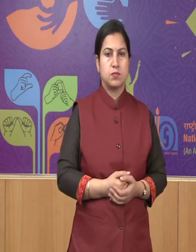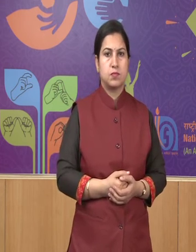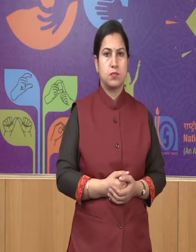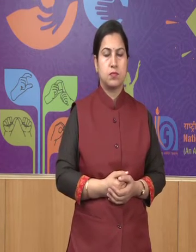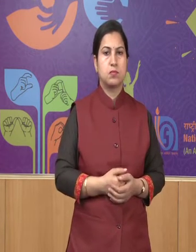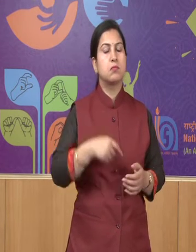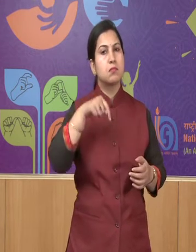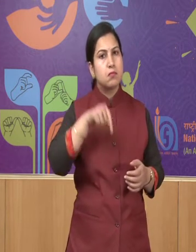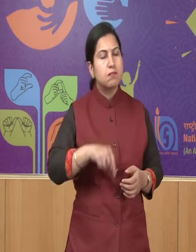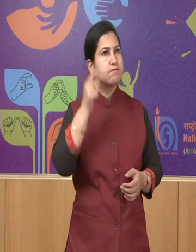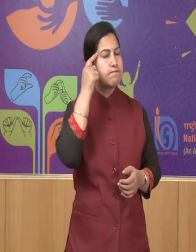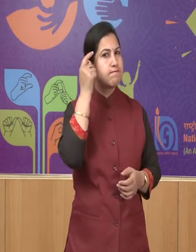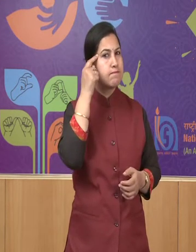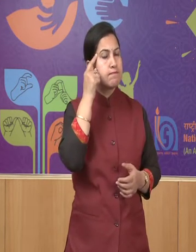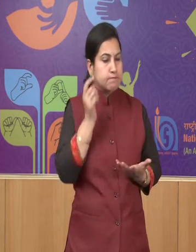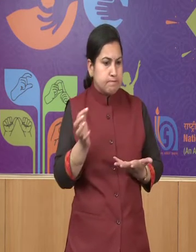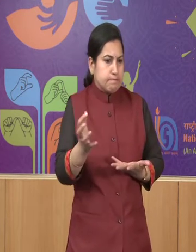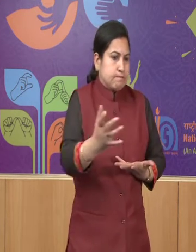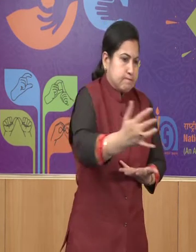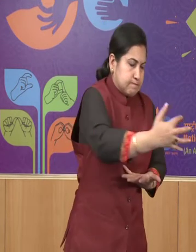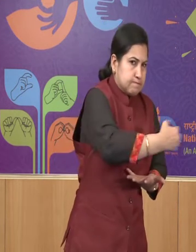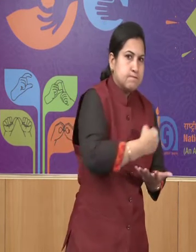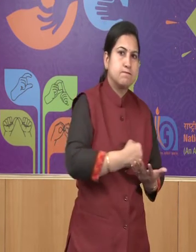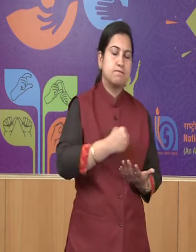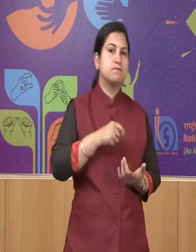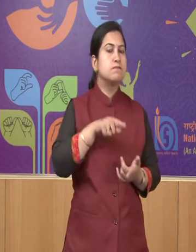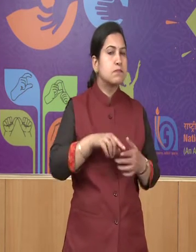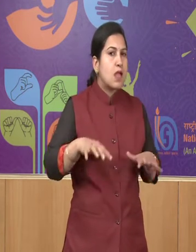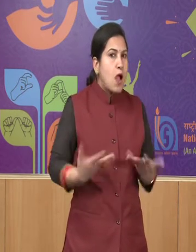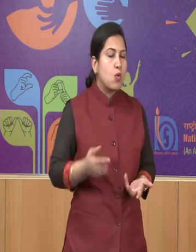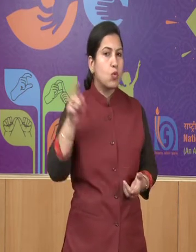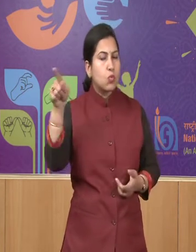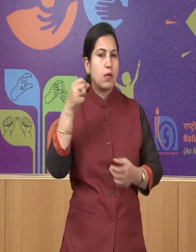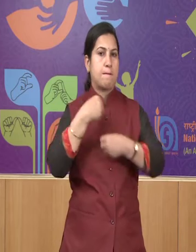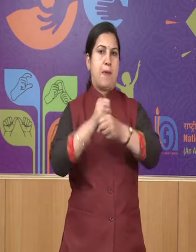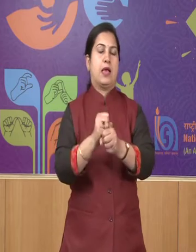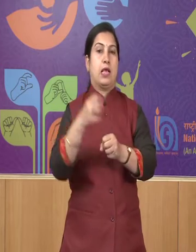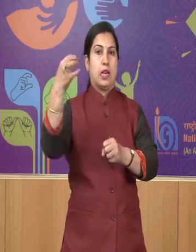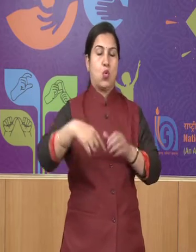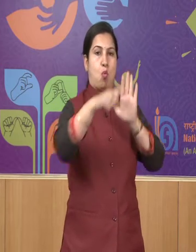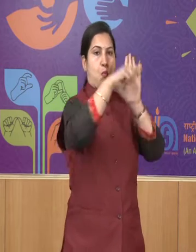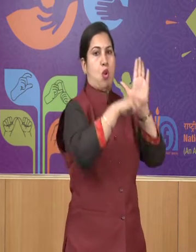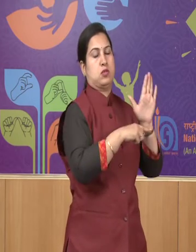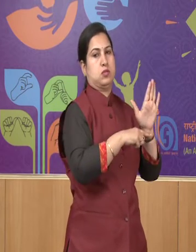For this, they adopted the policy of lapse and subsidiary alliance.